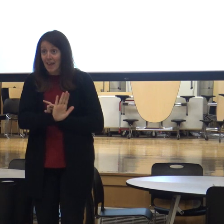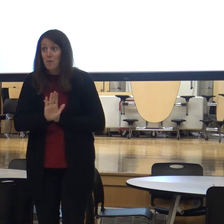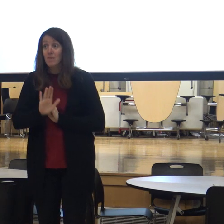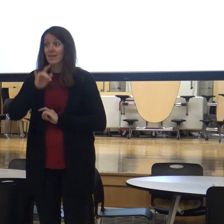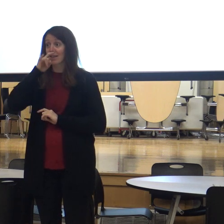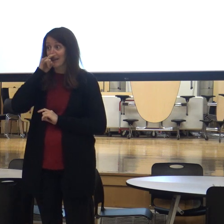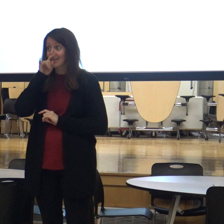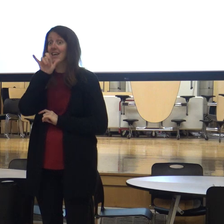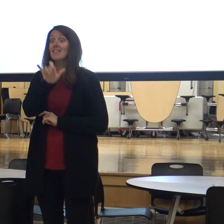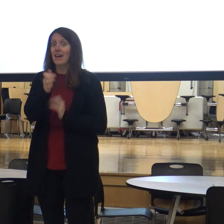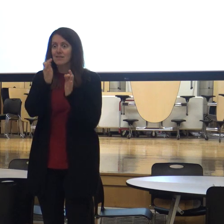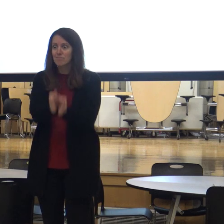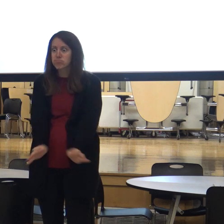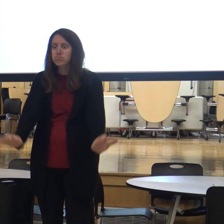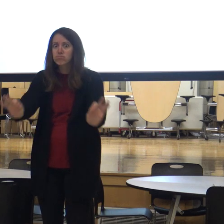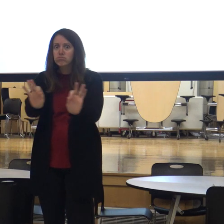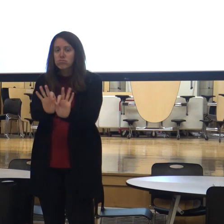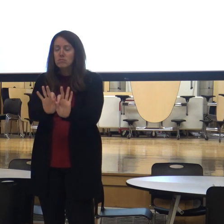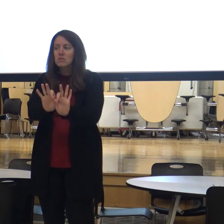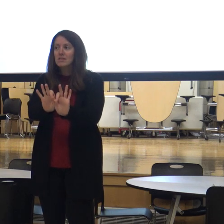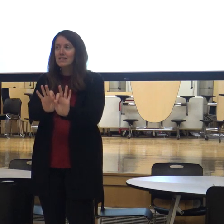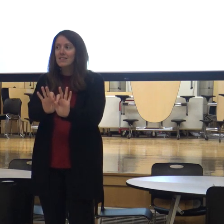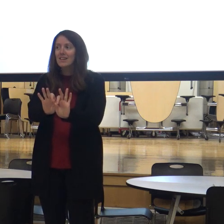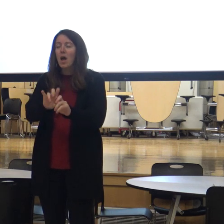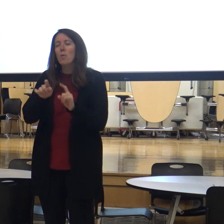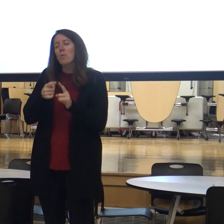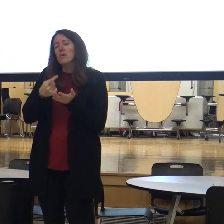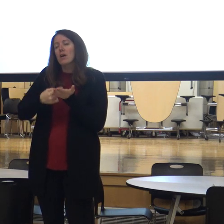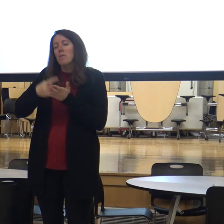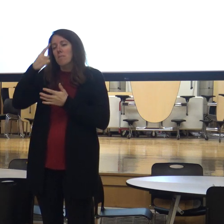health crisis, it's really up to the person of what that crisis is.